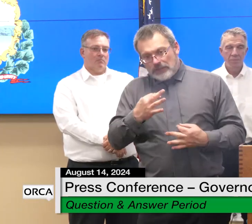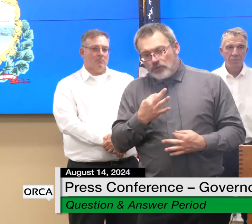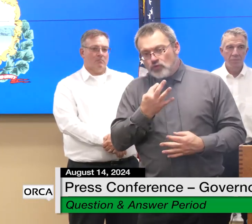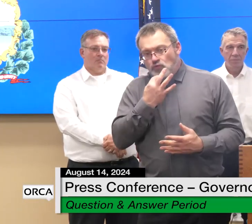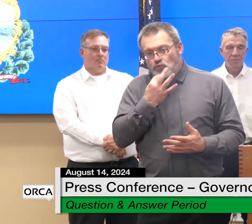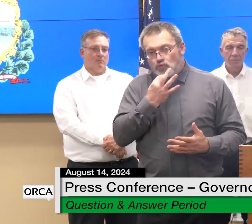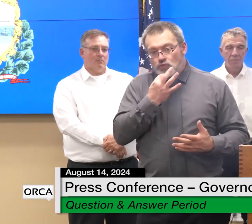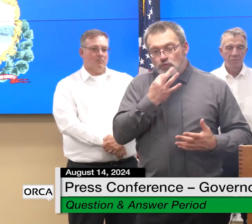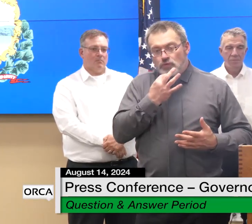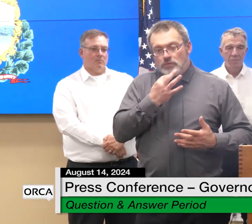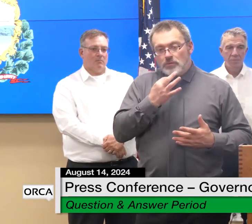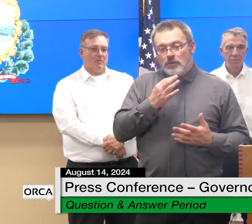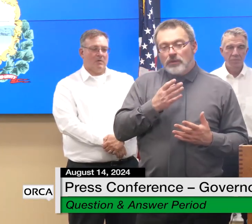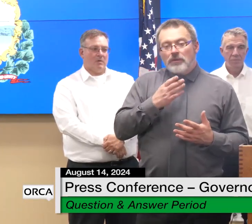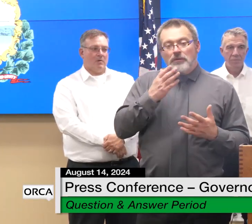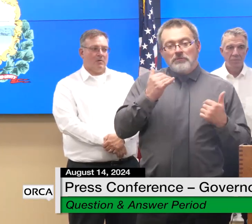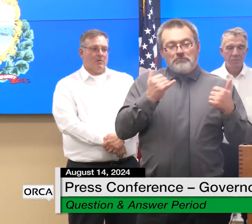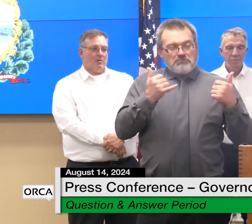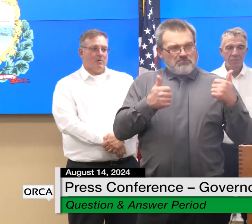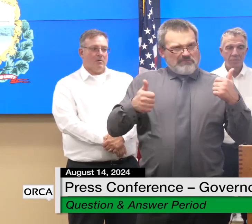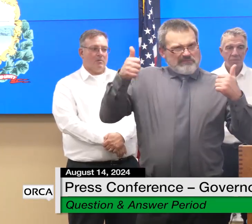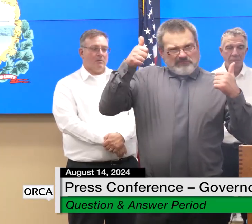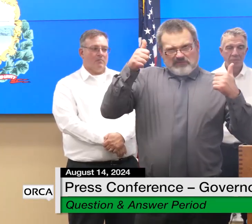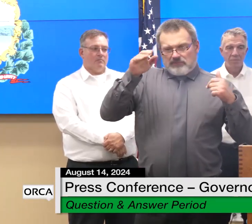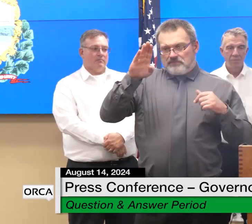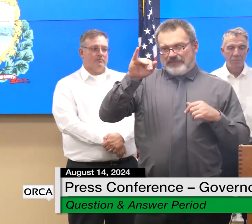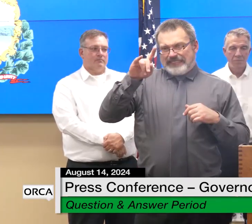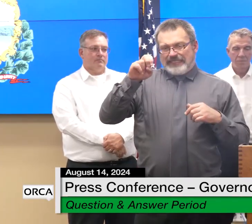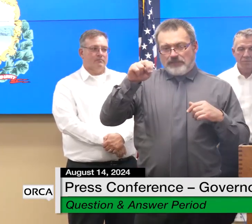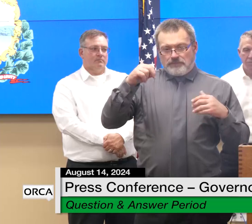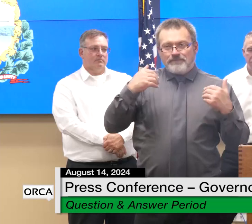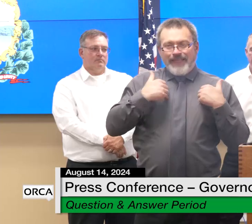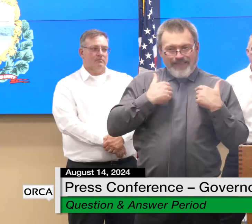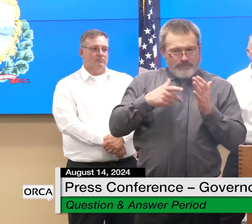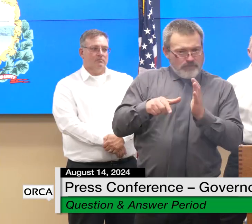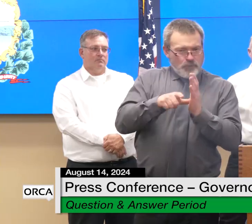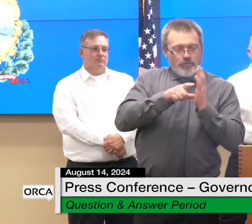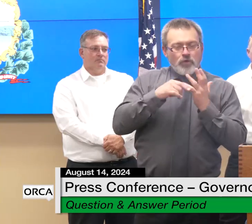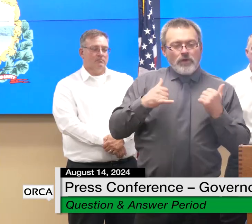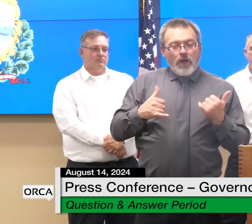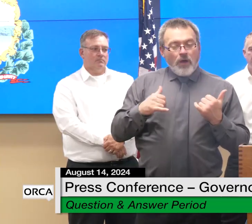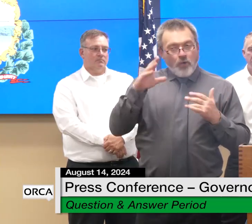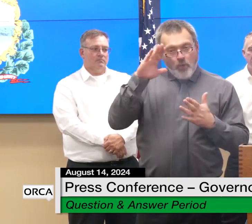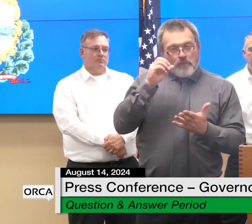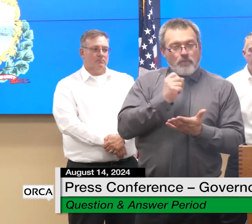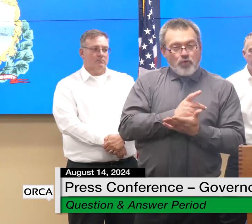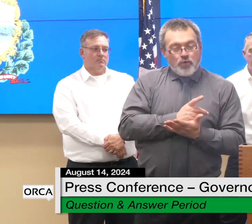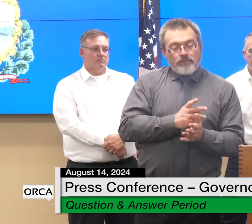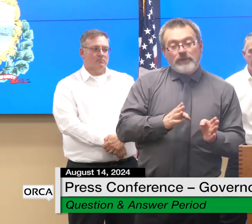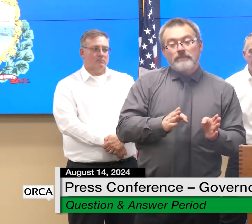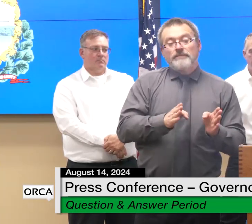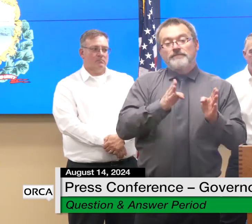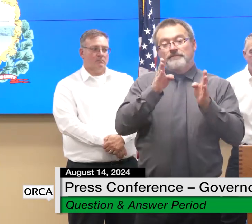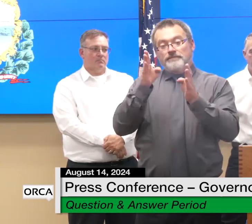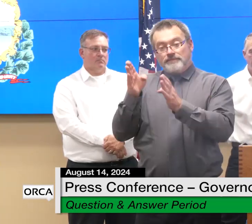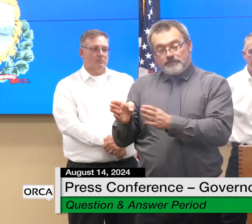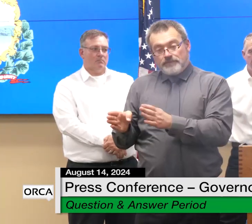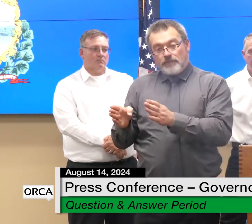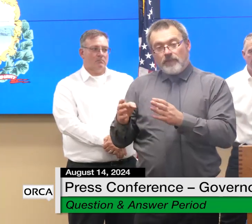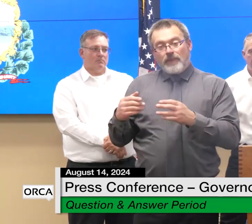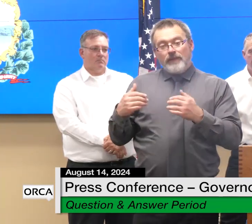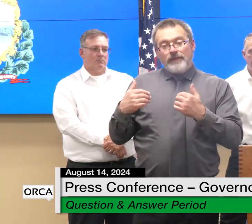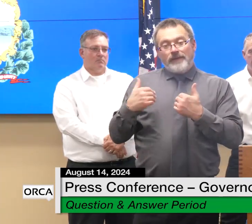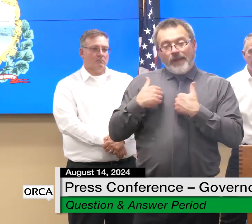with the Biden administration, right? And we are hopeful that that will be crossing the finish line soon. Prior to that, we had some